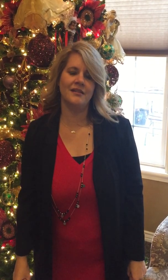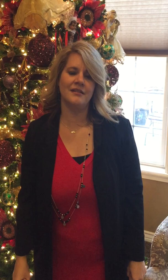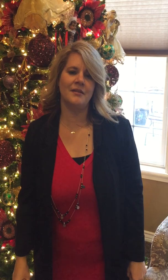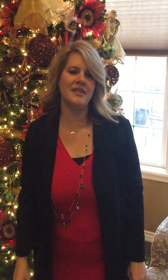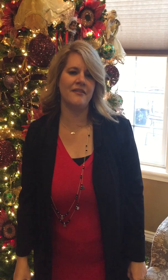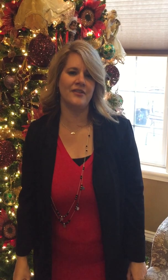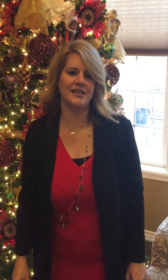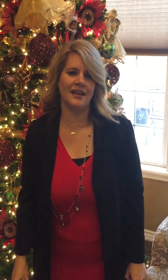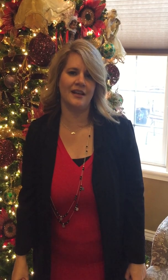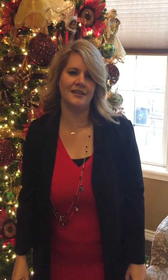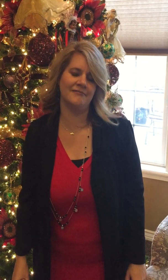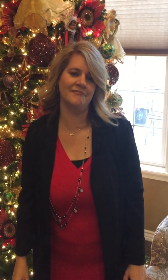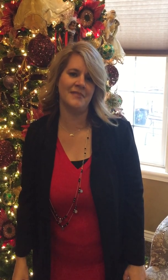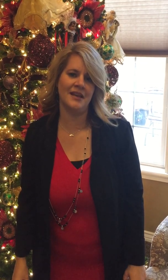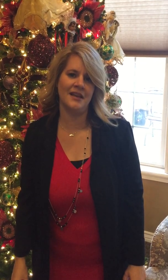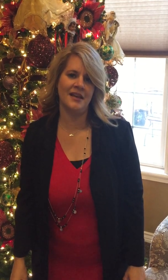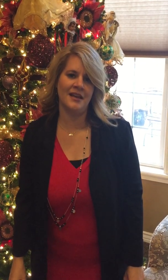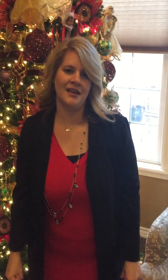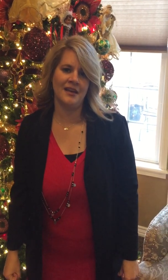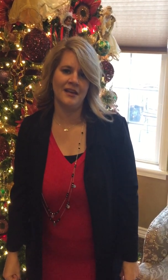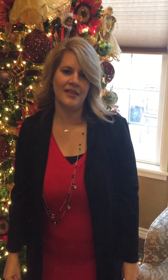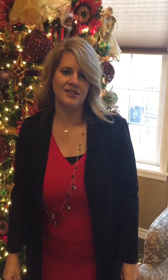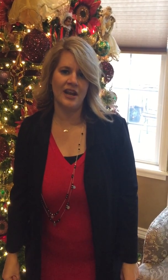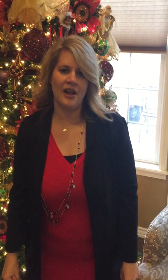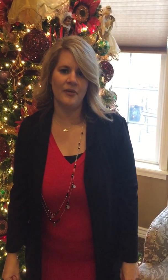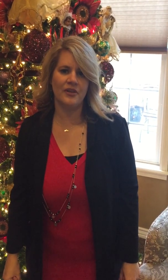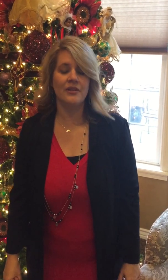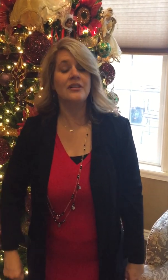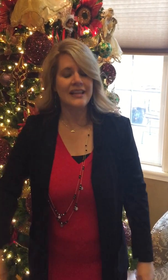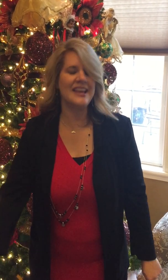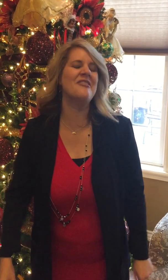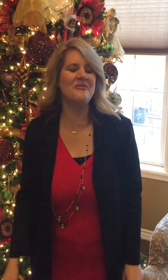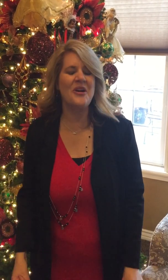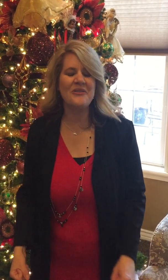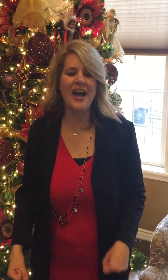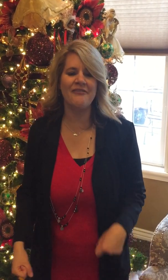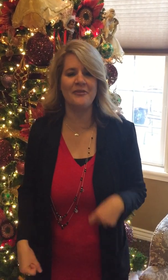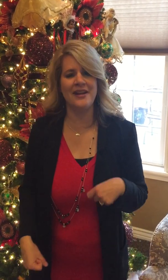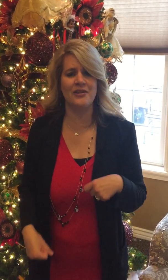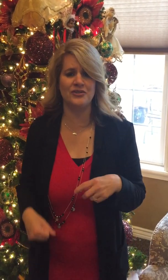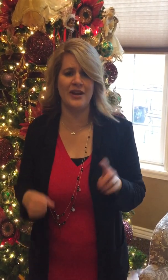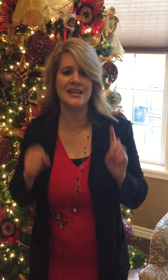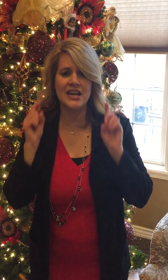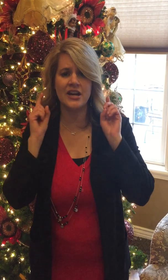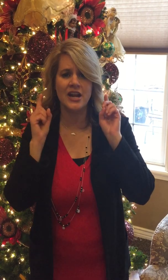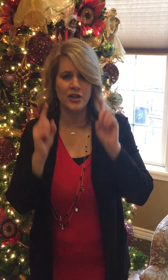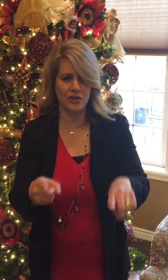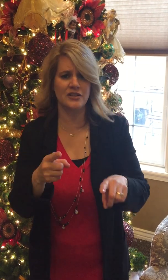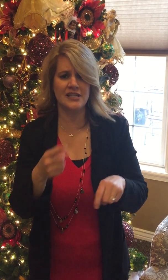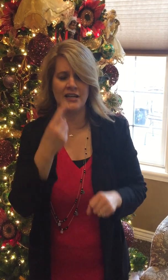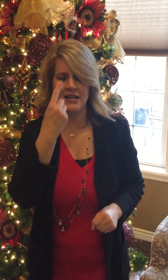Let me think for a second. They shout out with glee, Rudolph the Red-Nosed Reindeer. You'll go down in